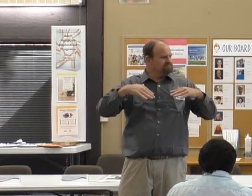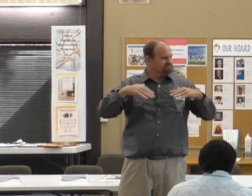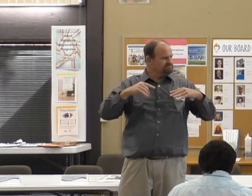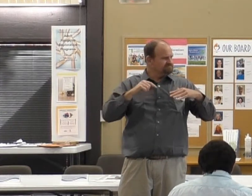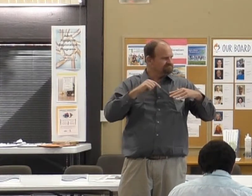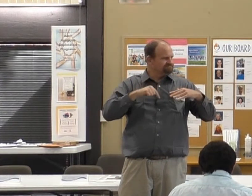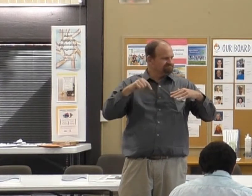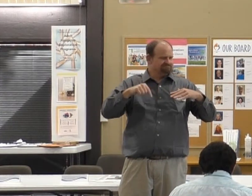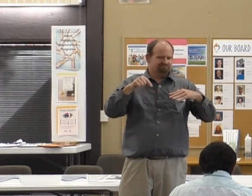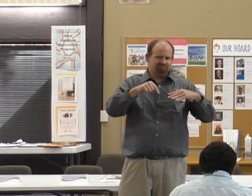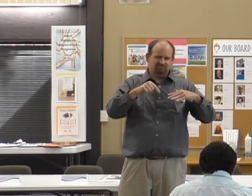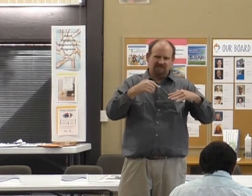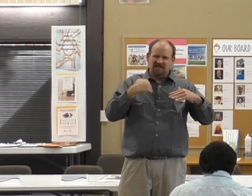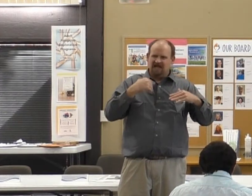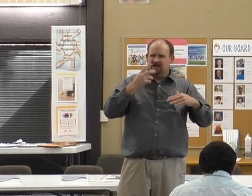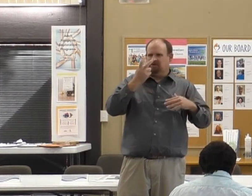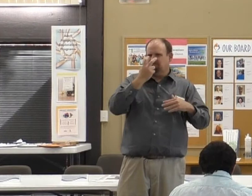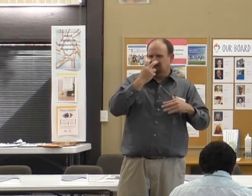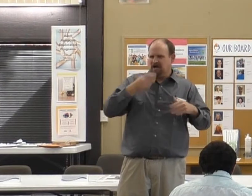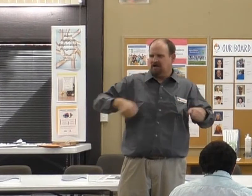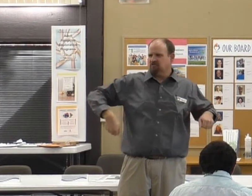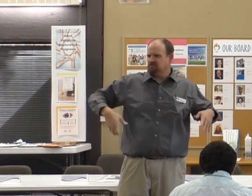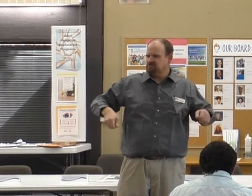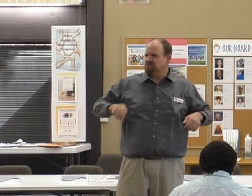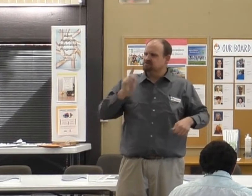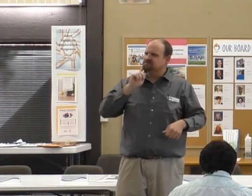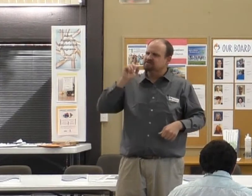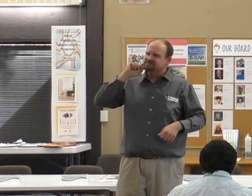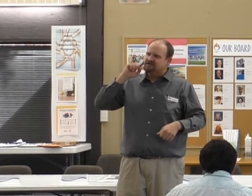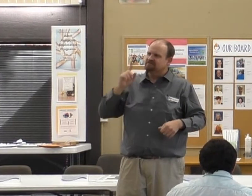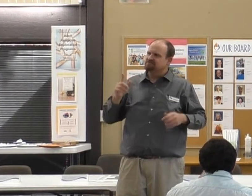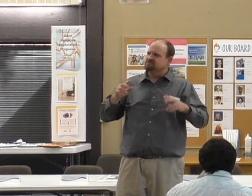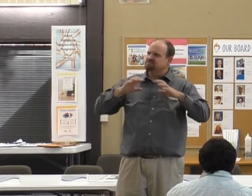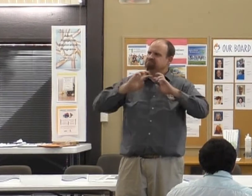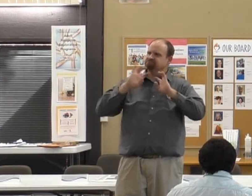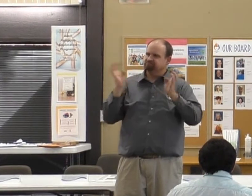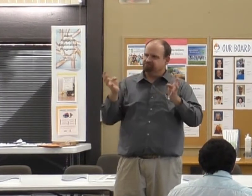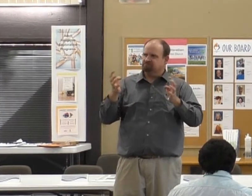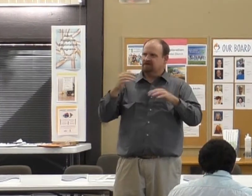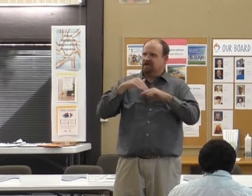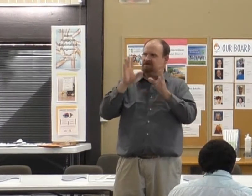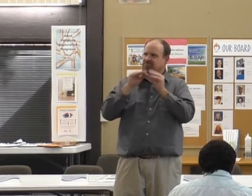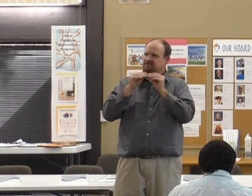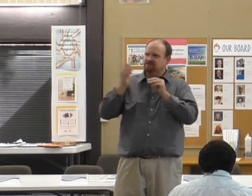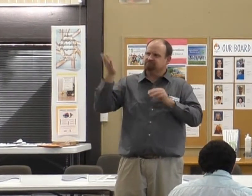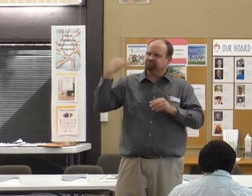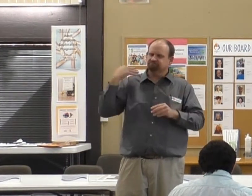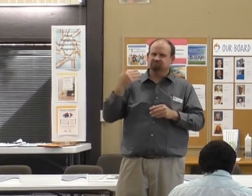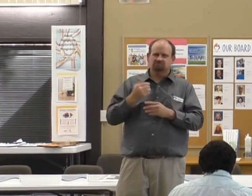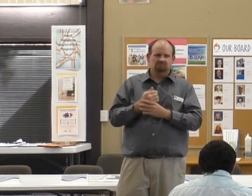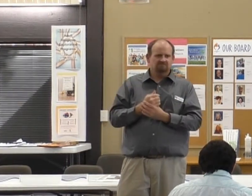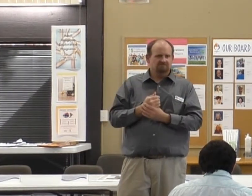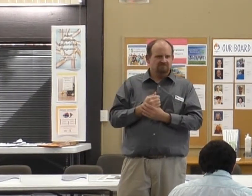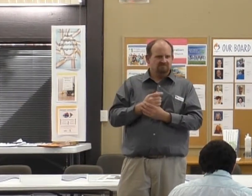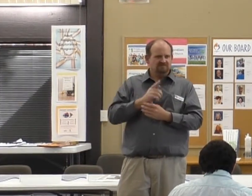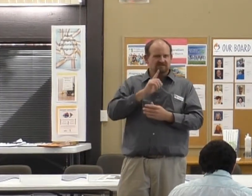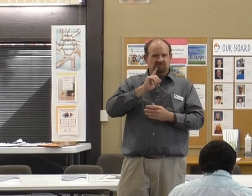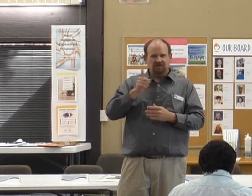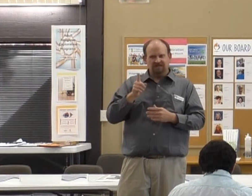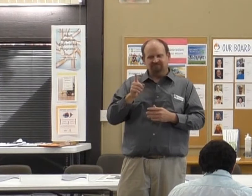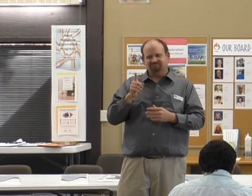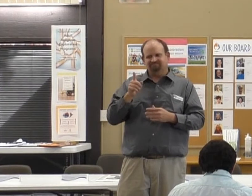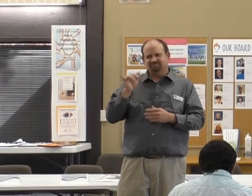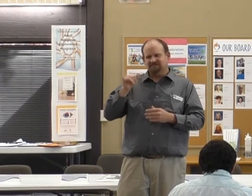And there were more disabled, handicapped people that were coming in to receive services. And there